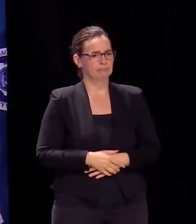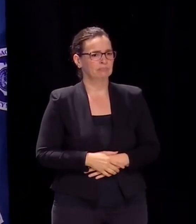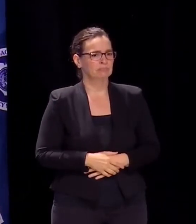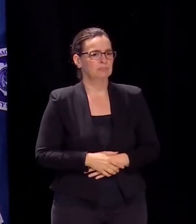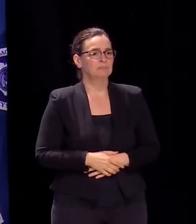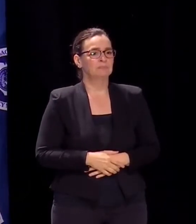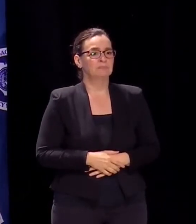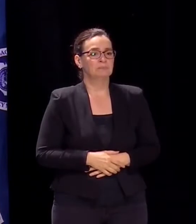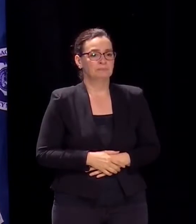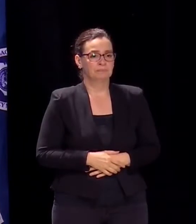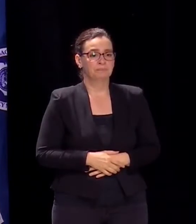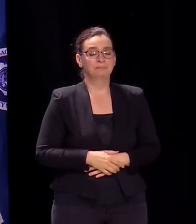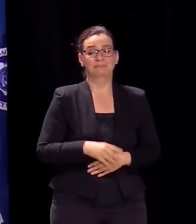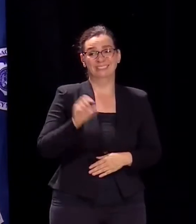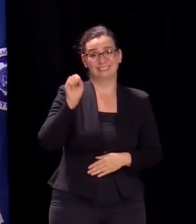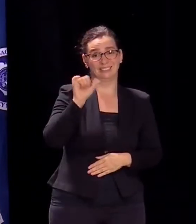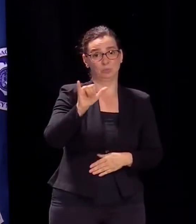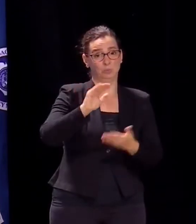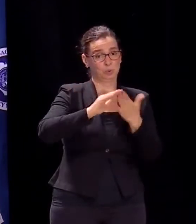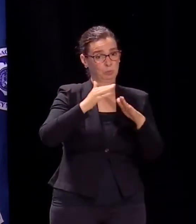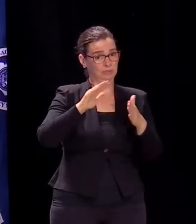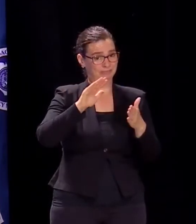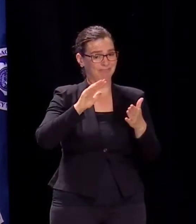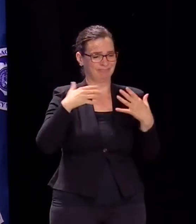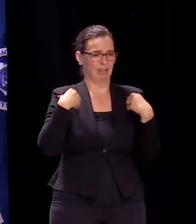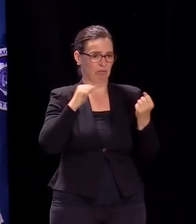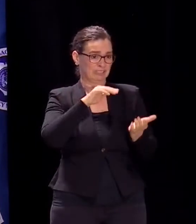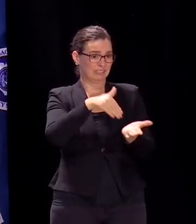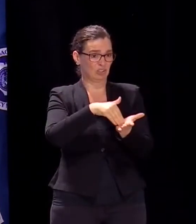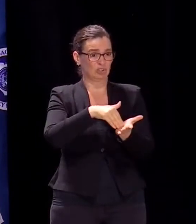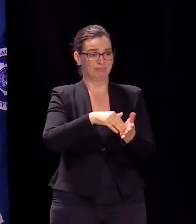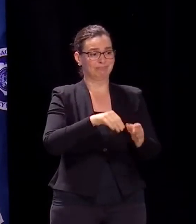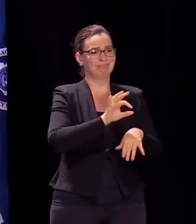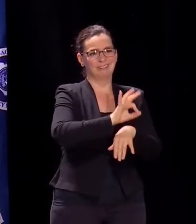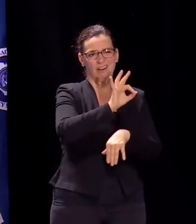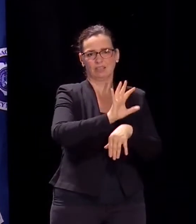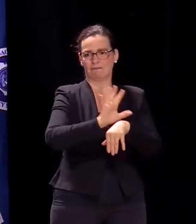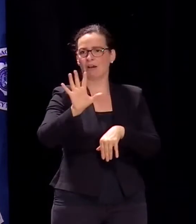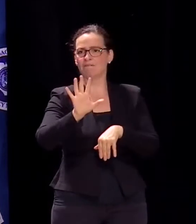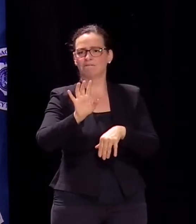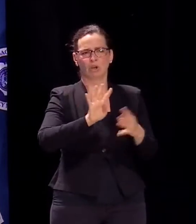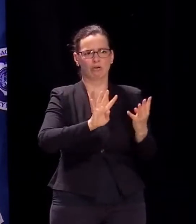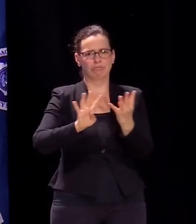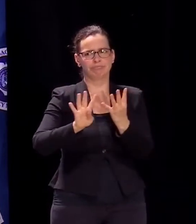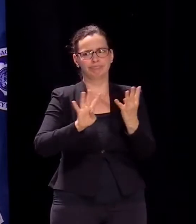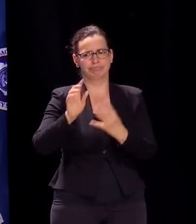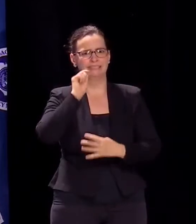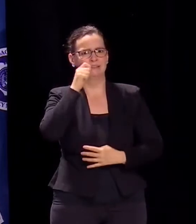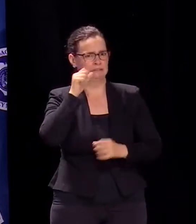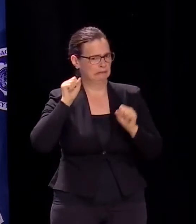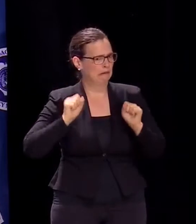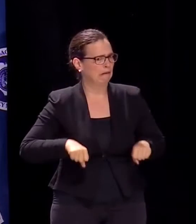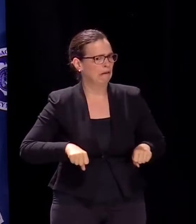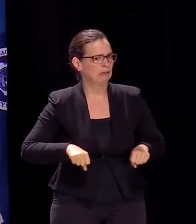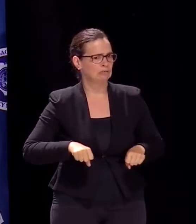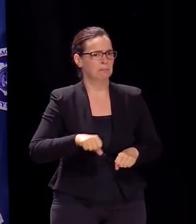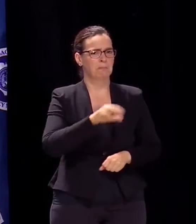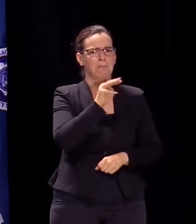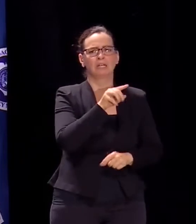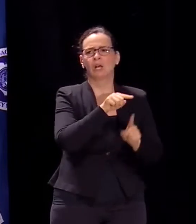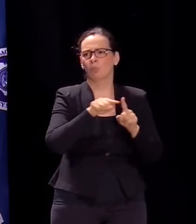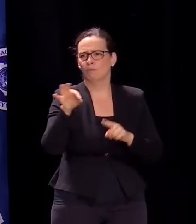Syracuse Community Health Center 9 to 5 on weekdays. It's a holiday weekend, so testing will not be open at